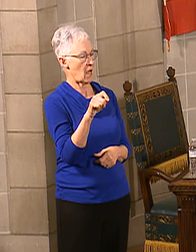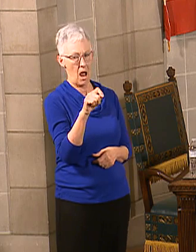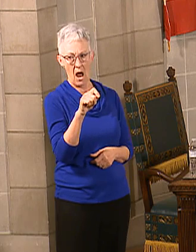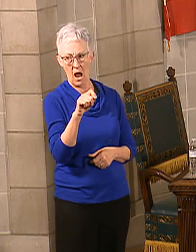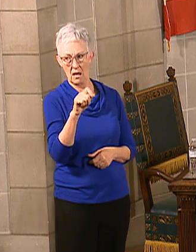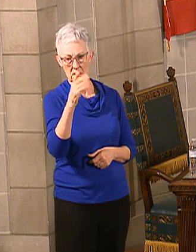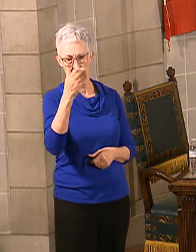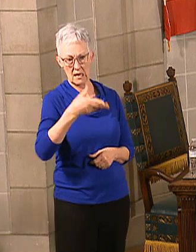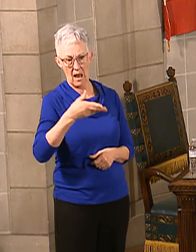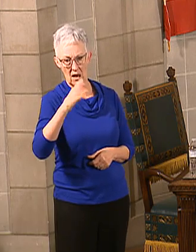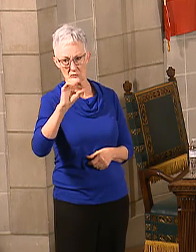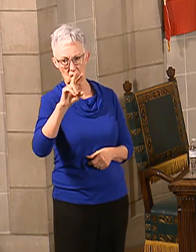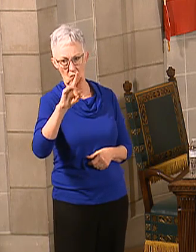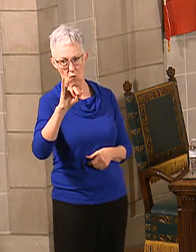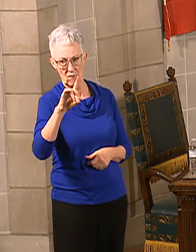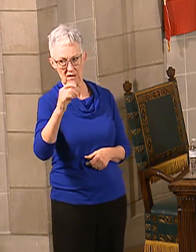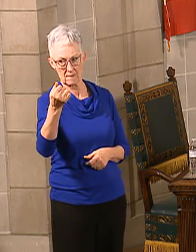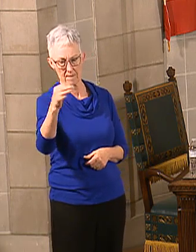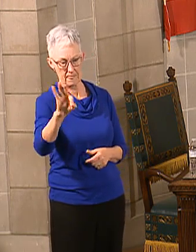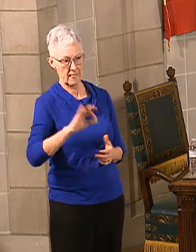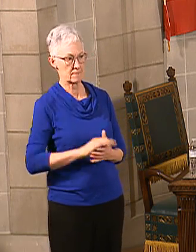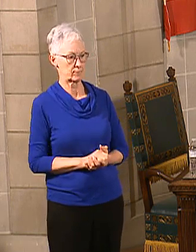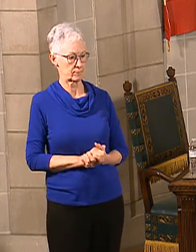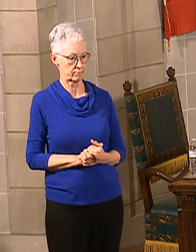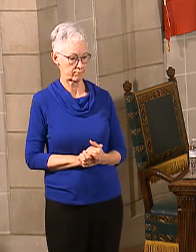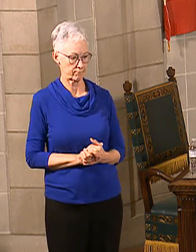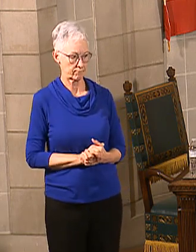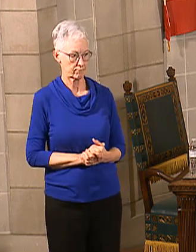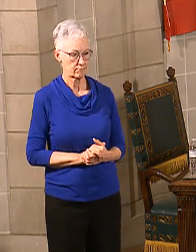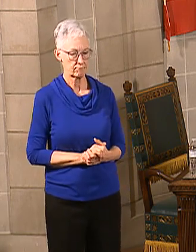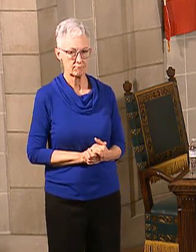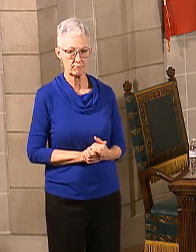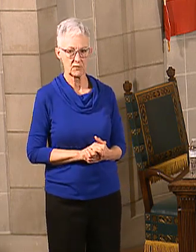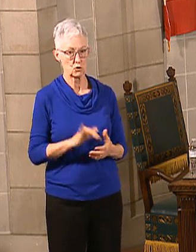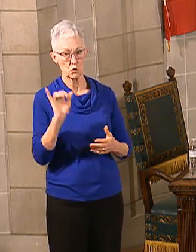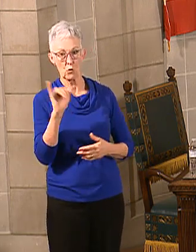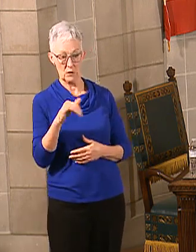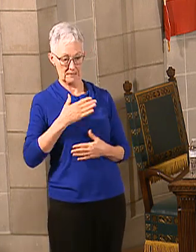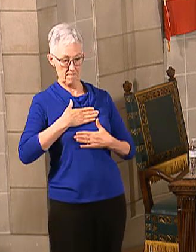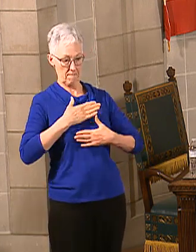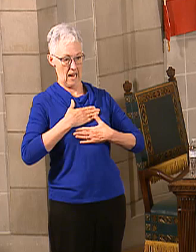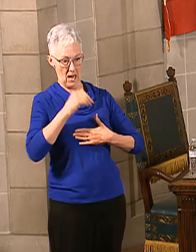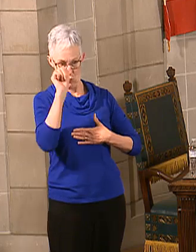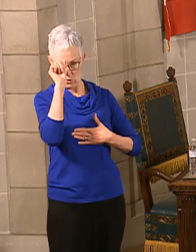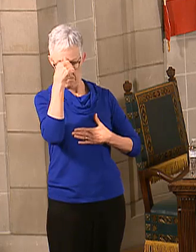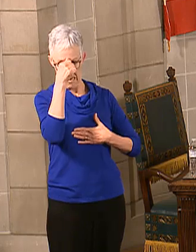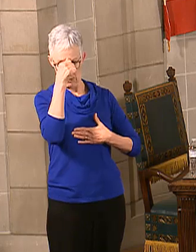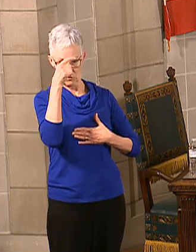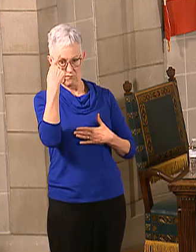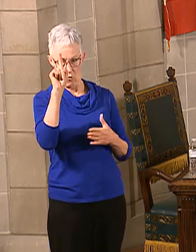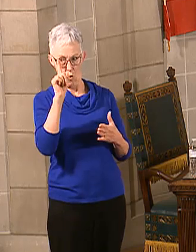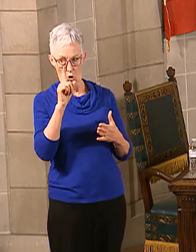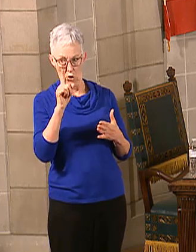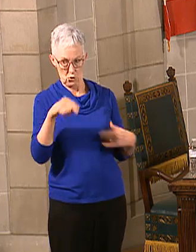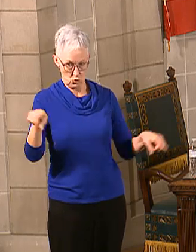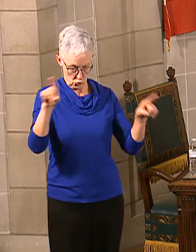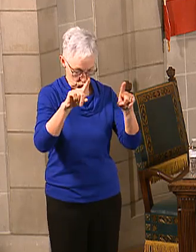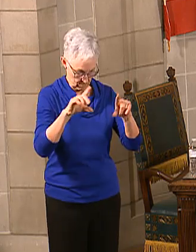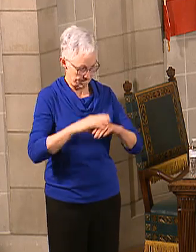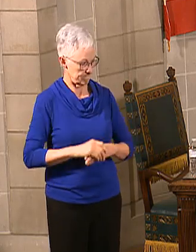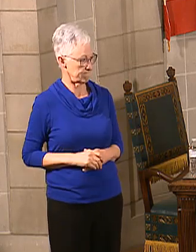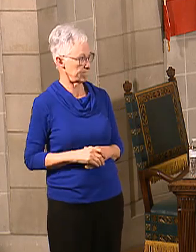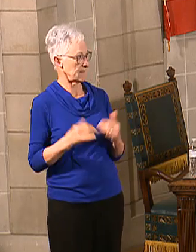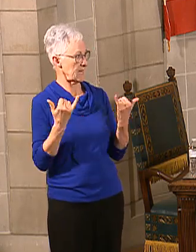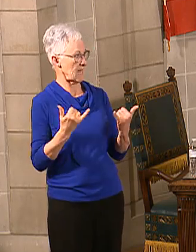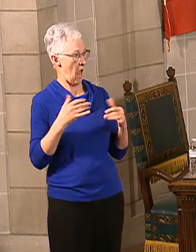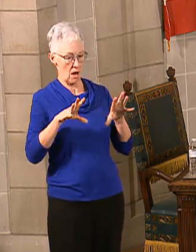www.nda.gov/COVID-19. So go check that out. All right. So now those are kind of the reminders that I had for today. We're going to go ahead and now move